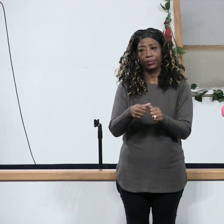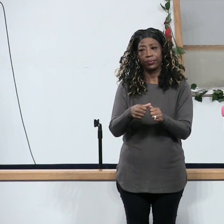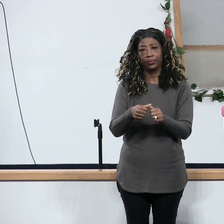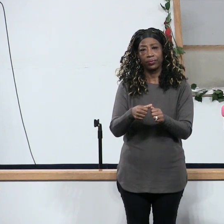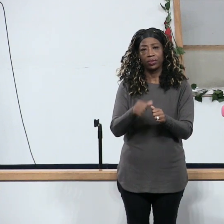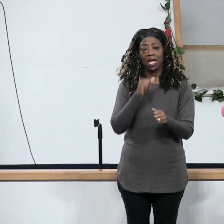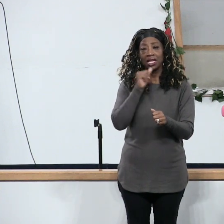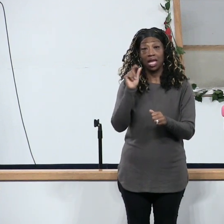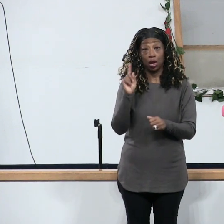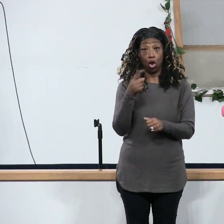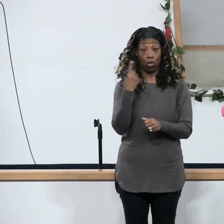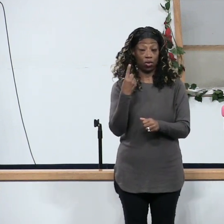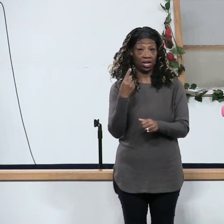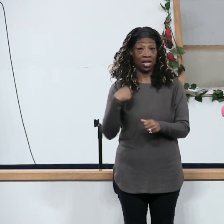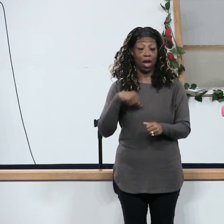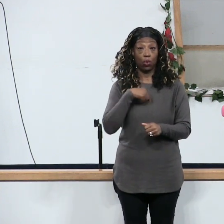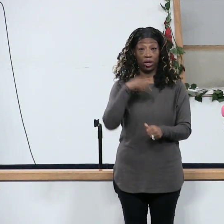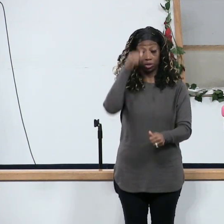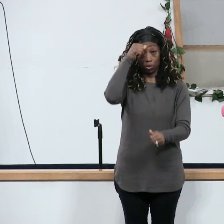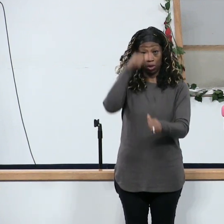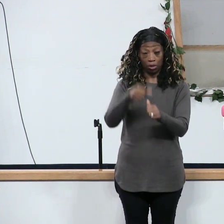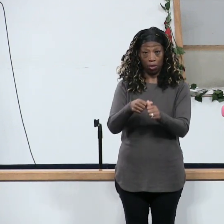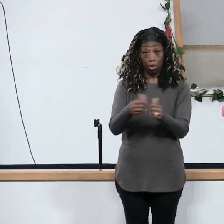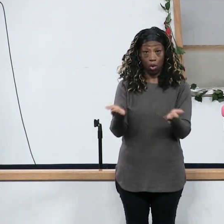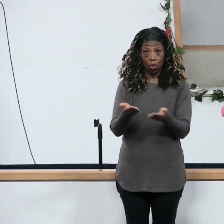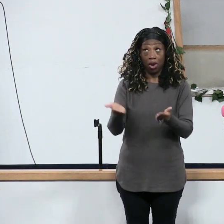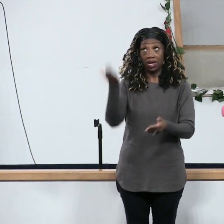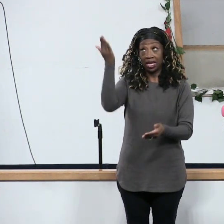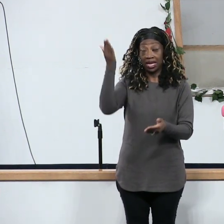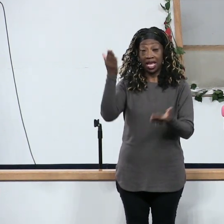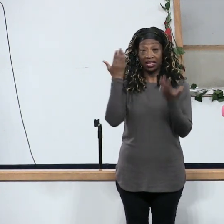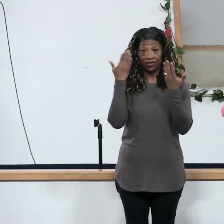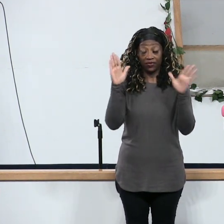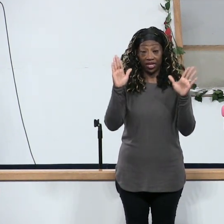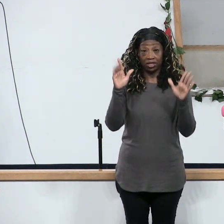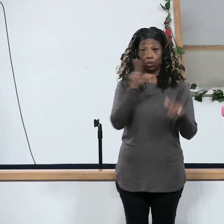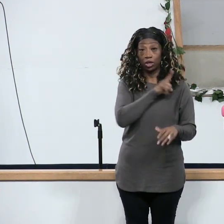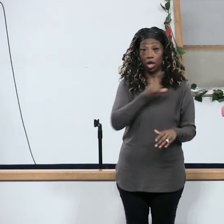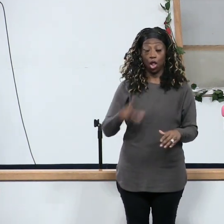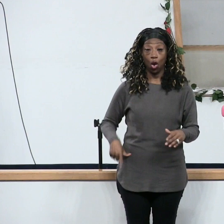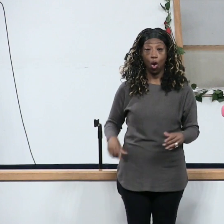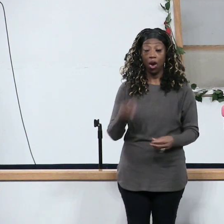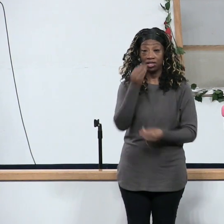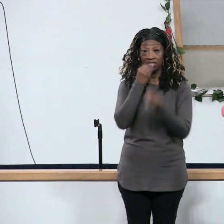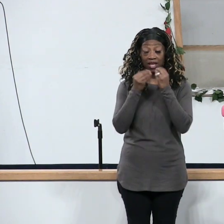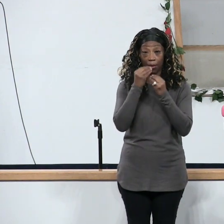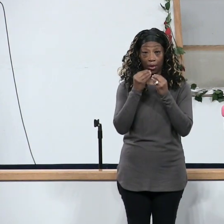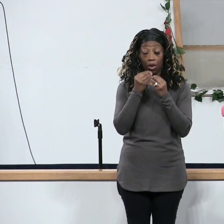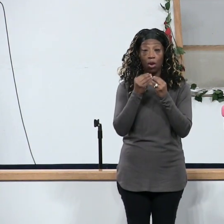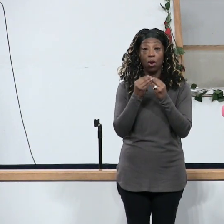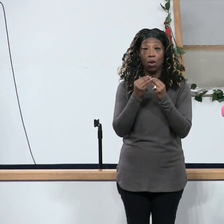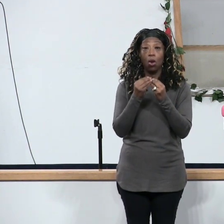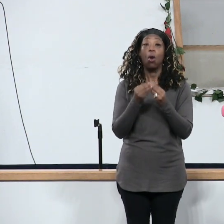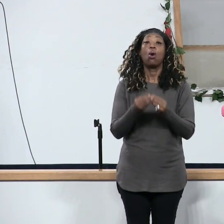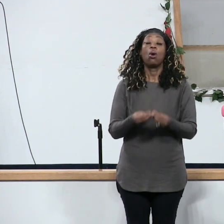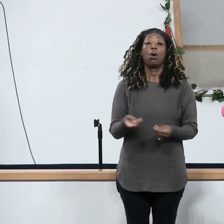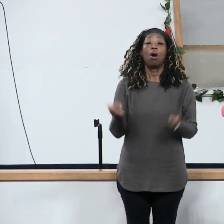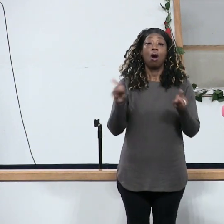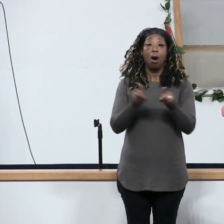Not only are we to remember what he has done in communion, we also need to realize that communion is